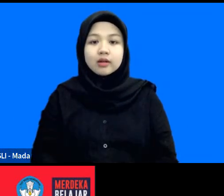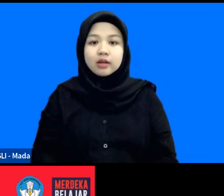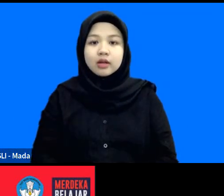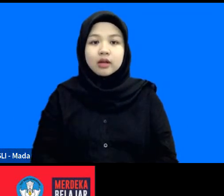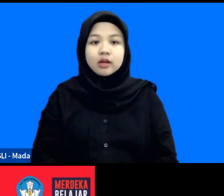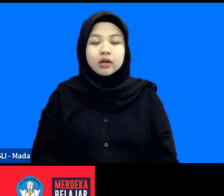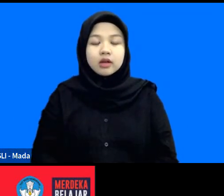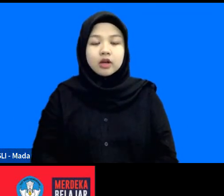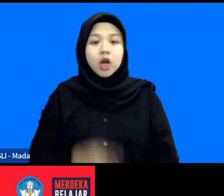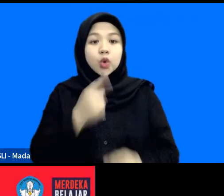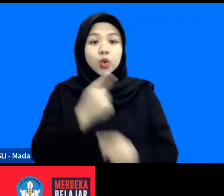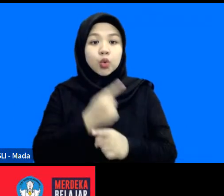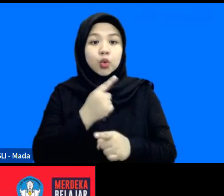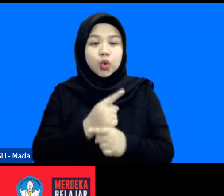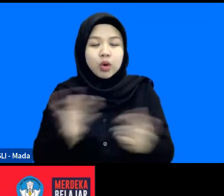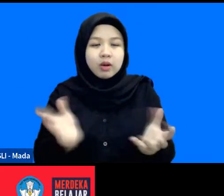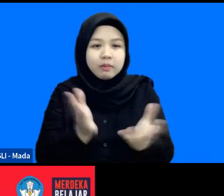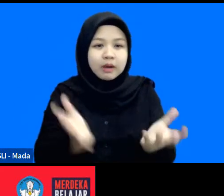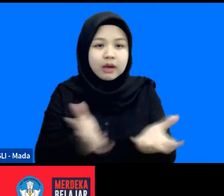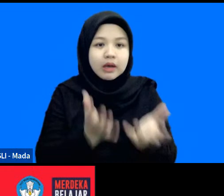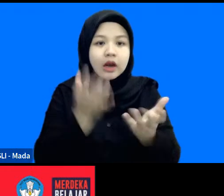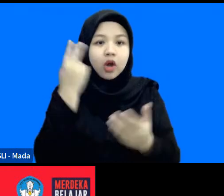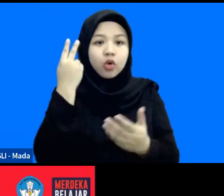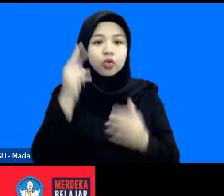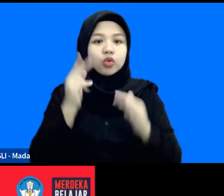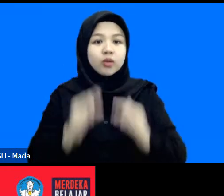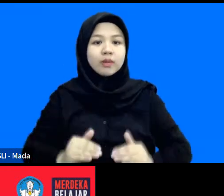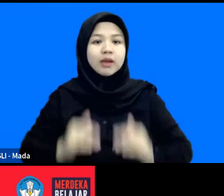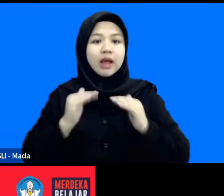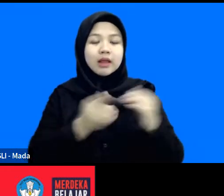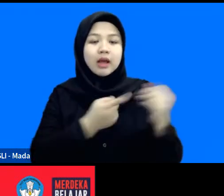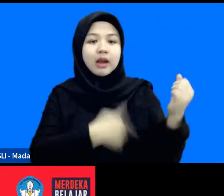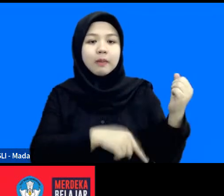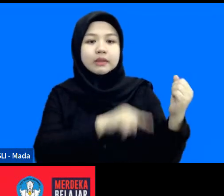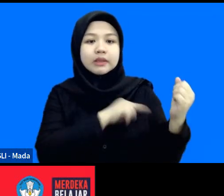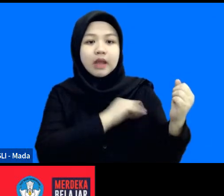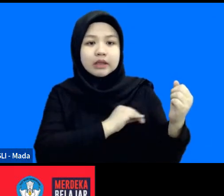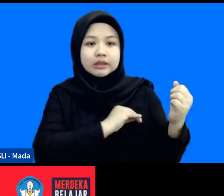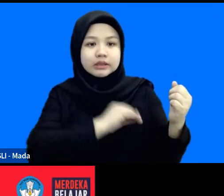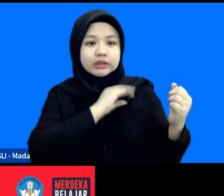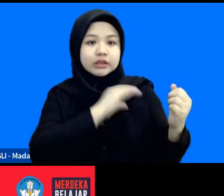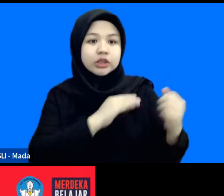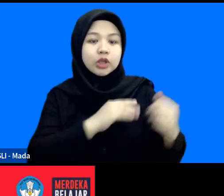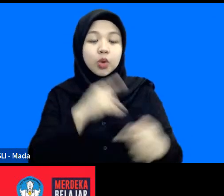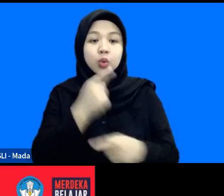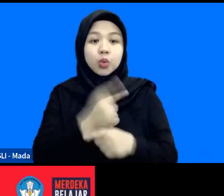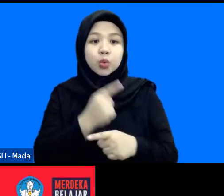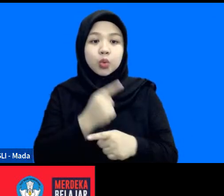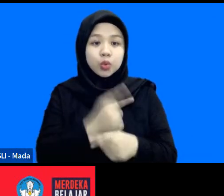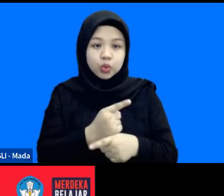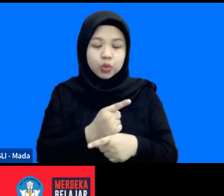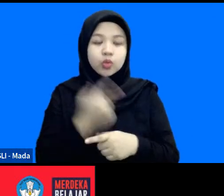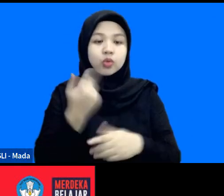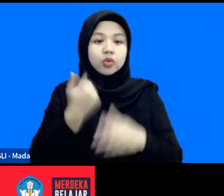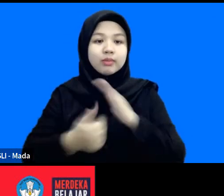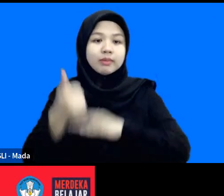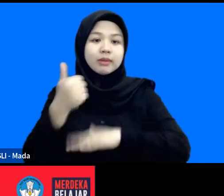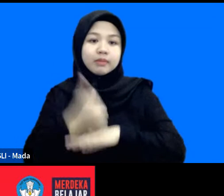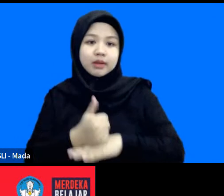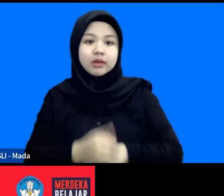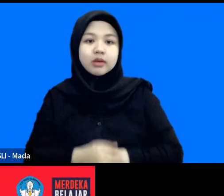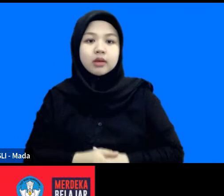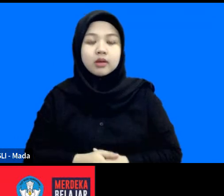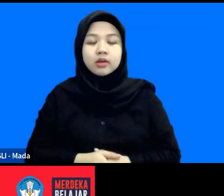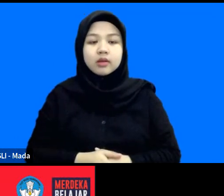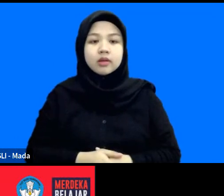to elevate Indonesia teachers' capacity in leadership. Dr. Iwan has also been a consultant for the United Nations Development Program